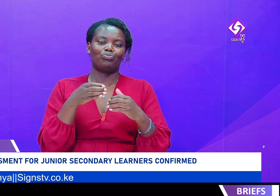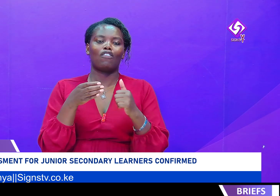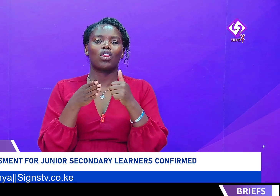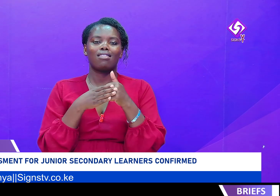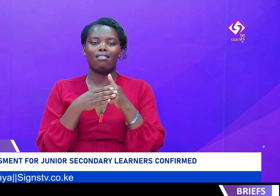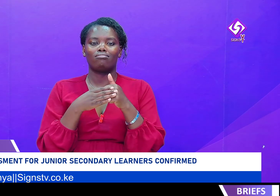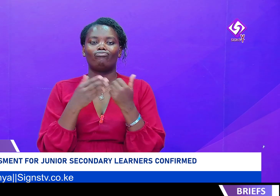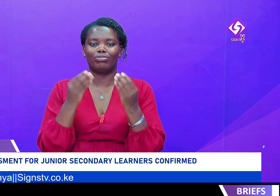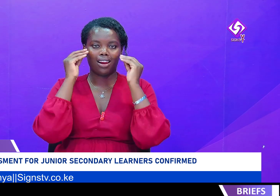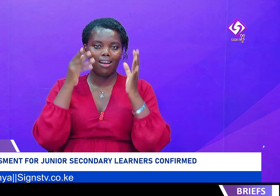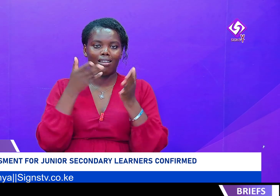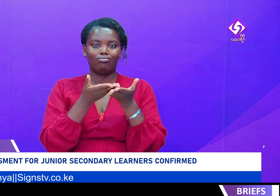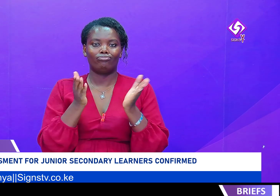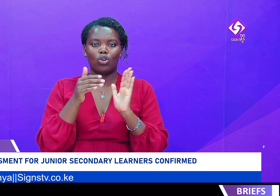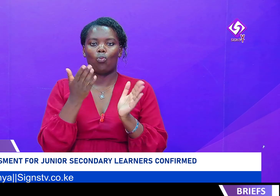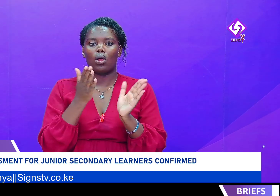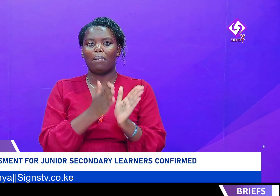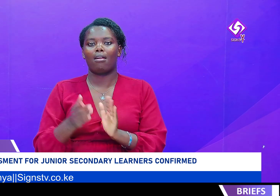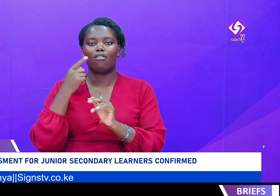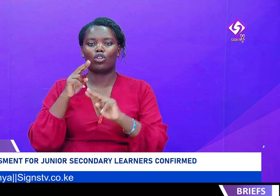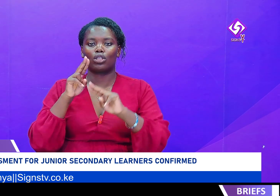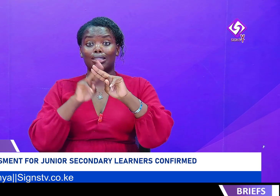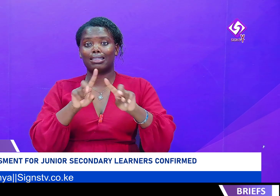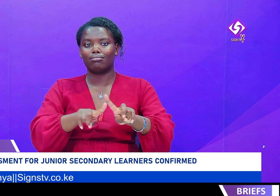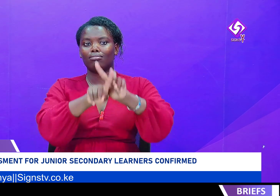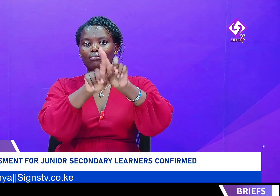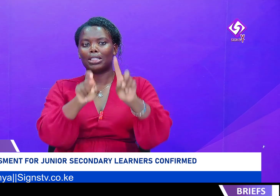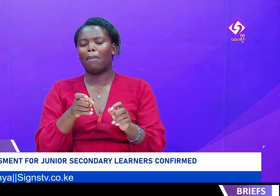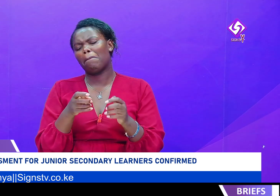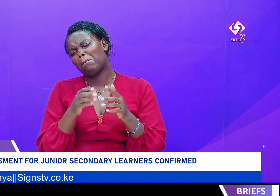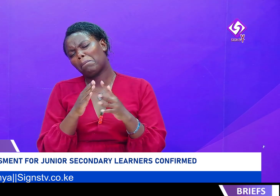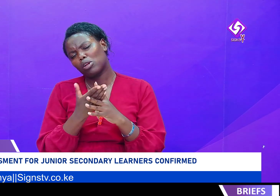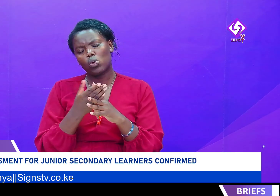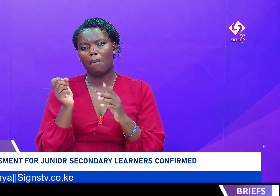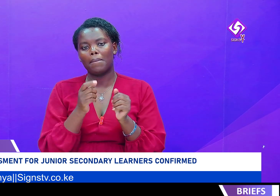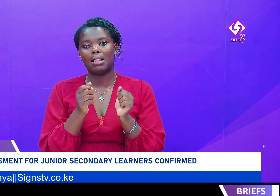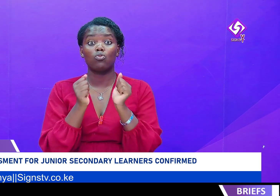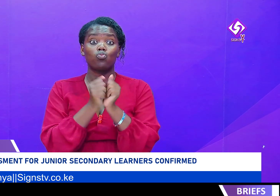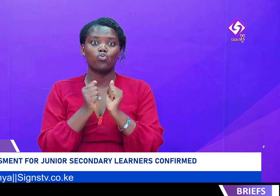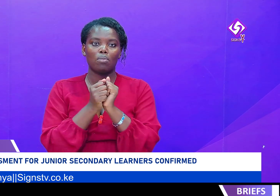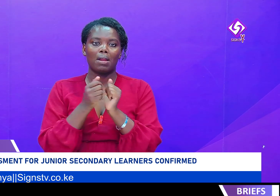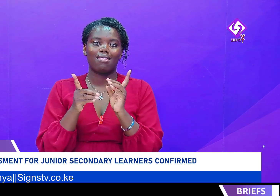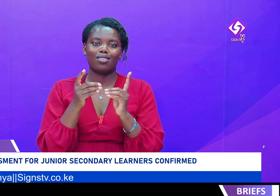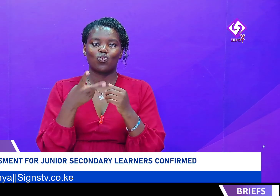grade 10. According to the Kenya National Examination Council, NEC, the first cohort of grade 9 learners is scheduled to sit for